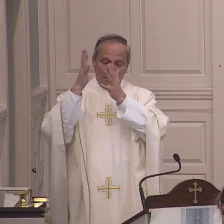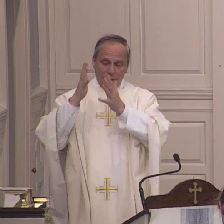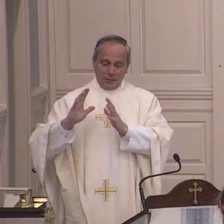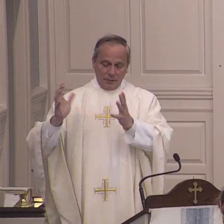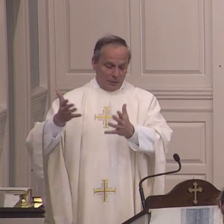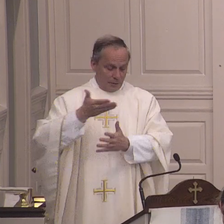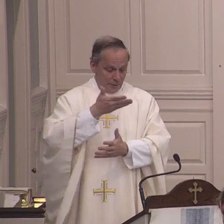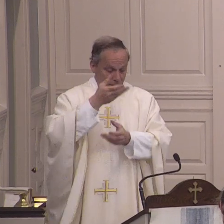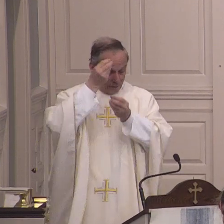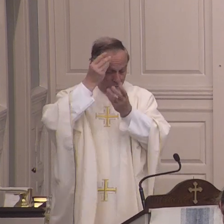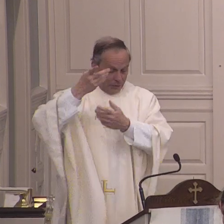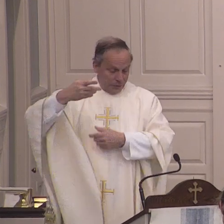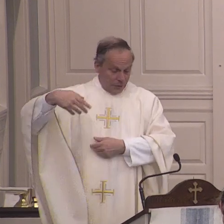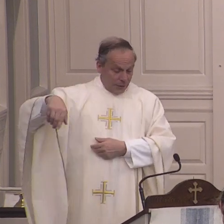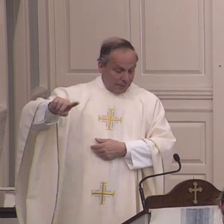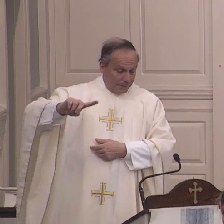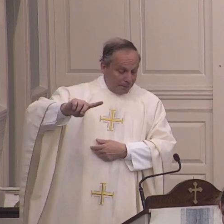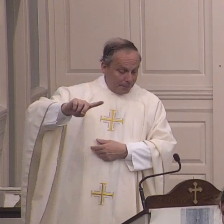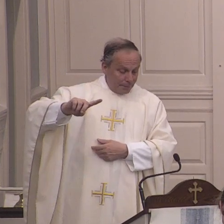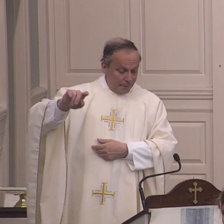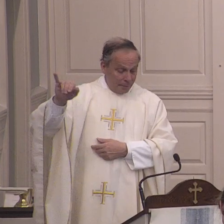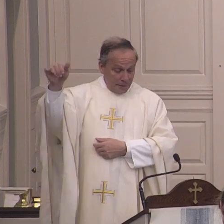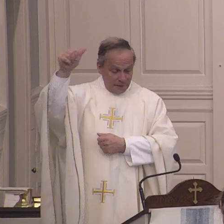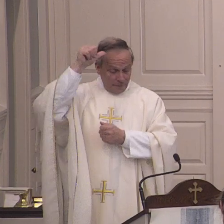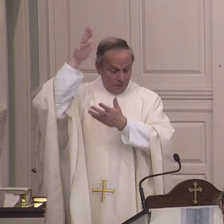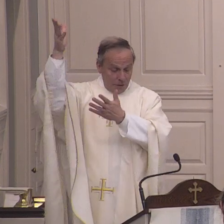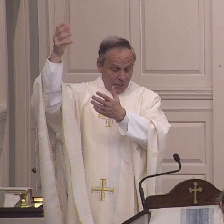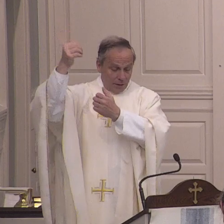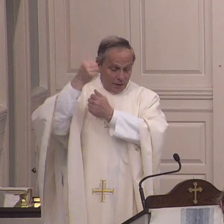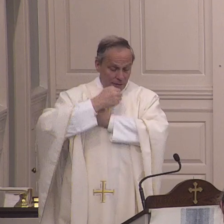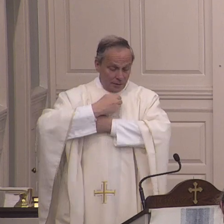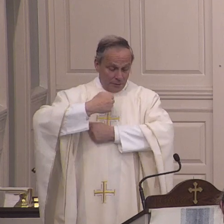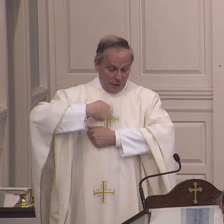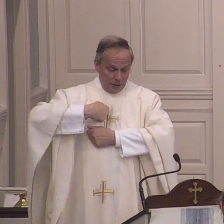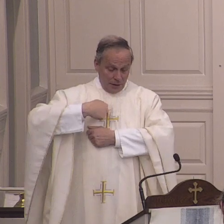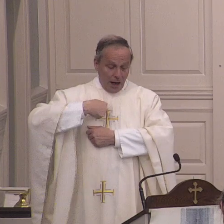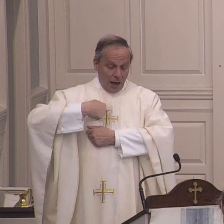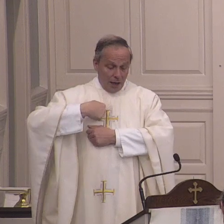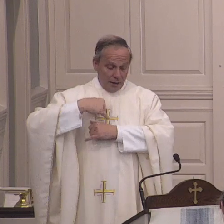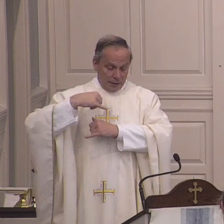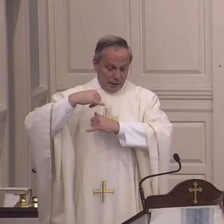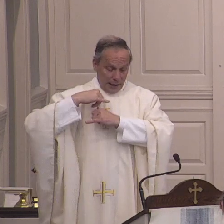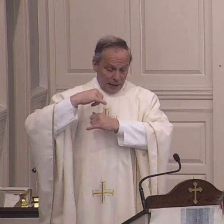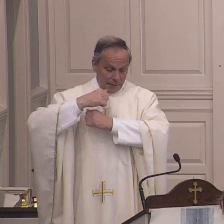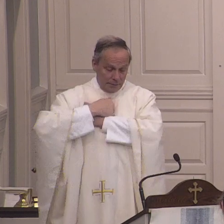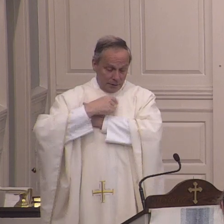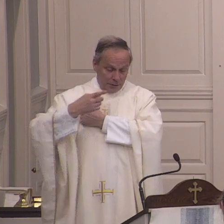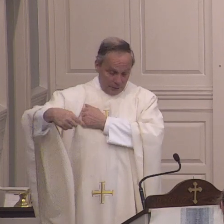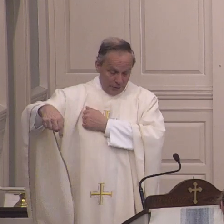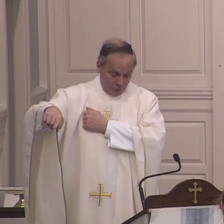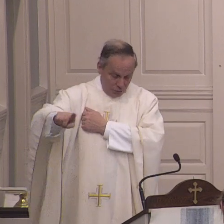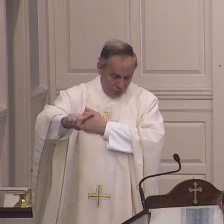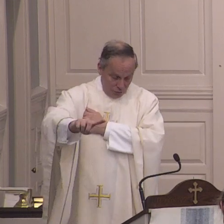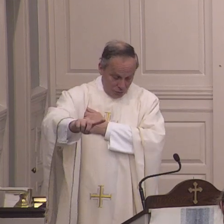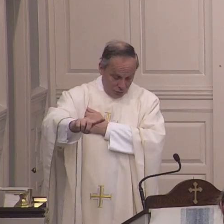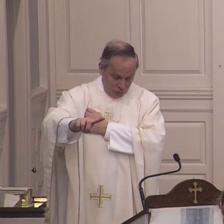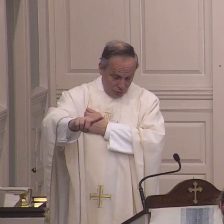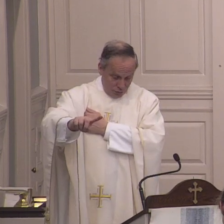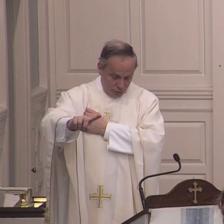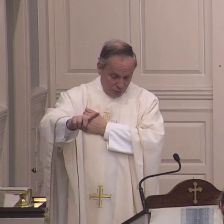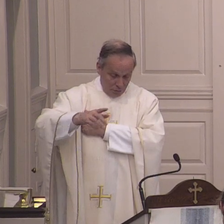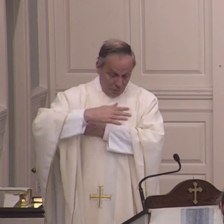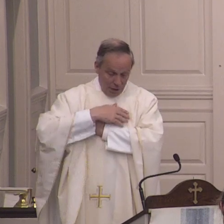Jesus said to his disciples, "As the Father loves me, so I also love you.